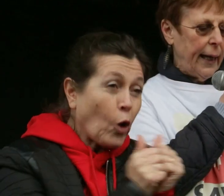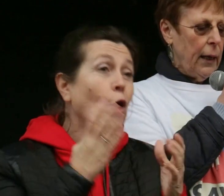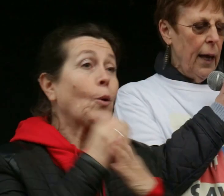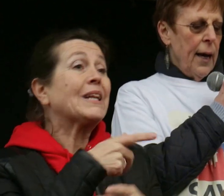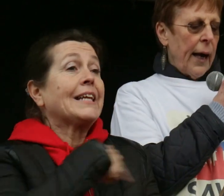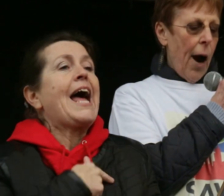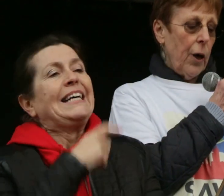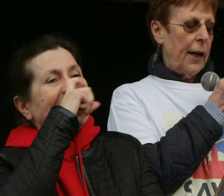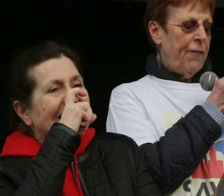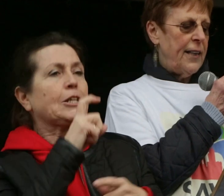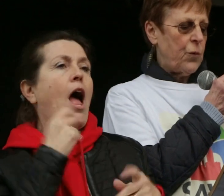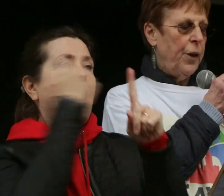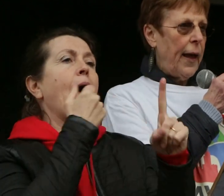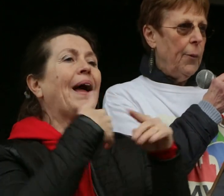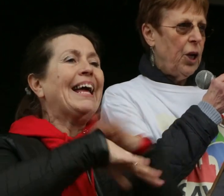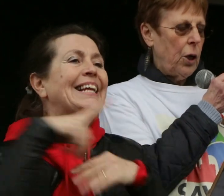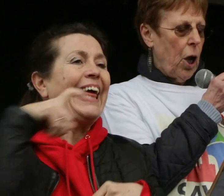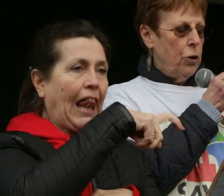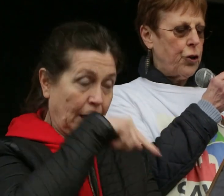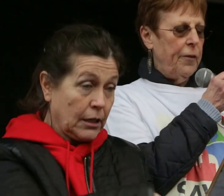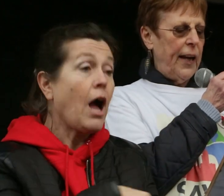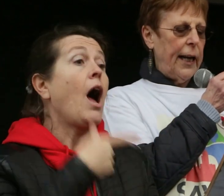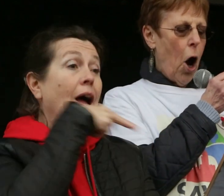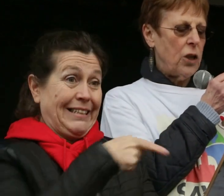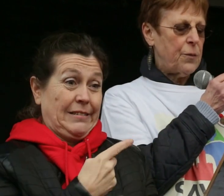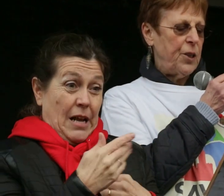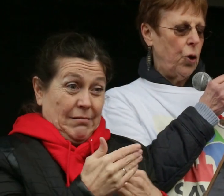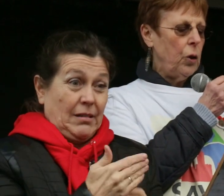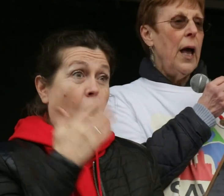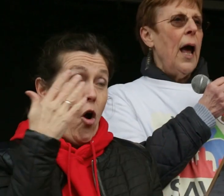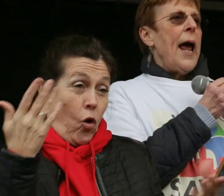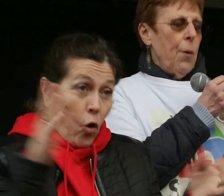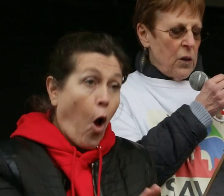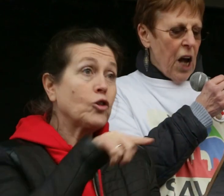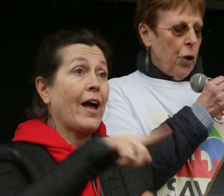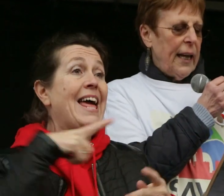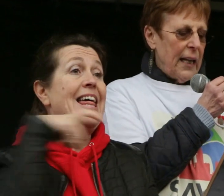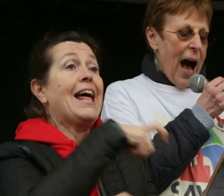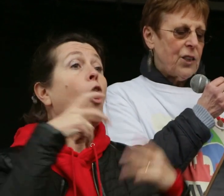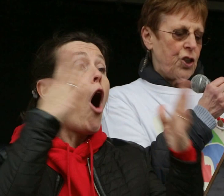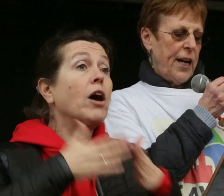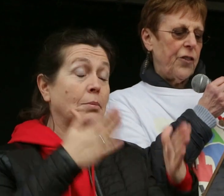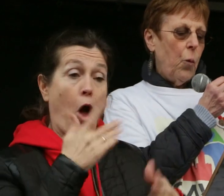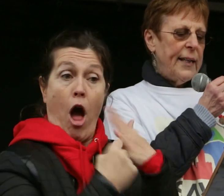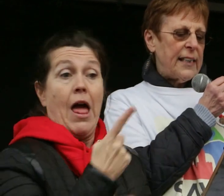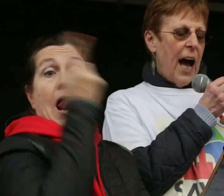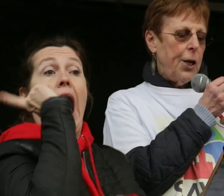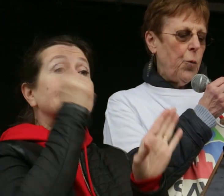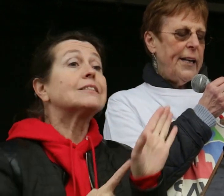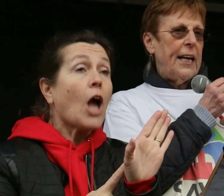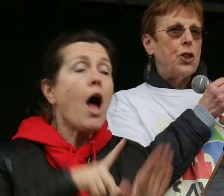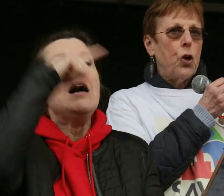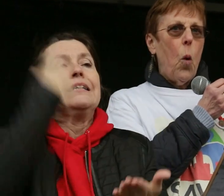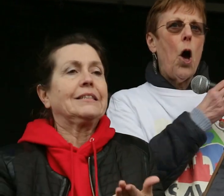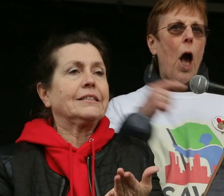in Ealing, currently faced with imminent closure of Ealing Hospital, it was only last year that we